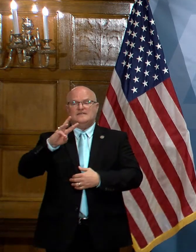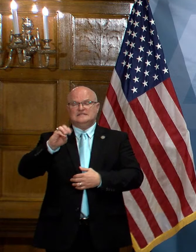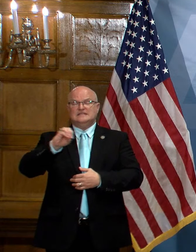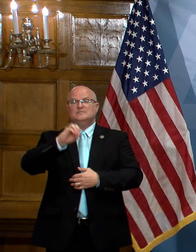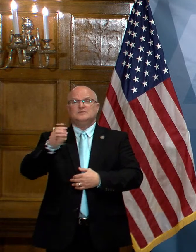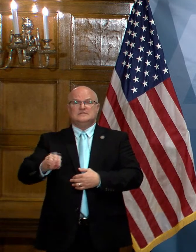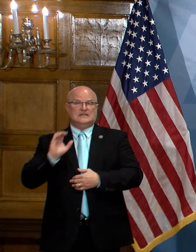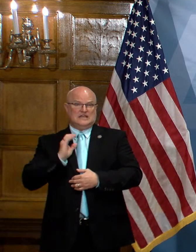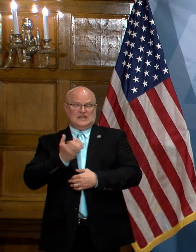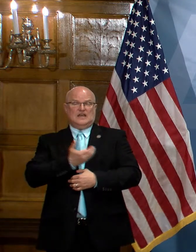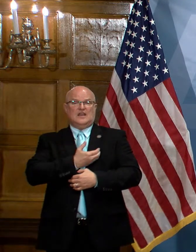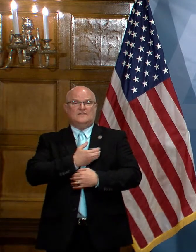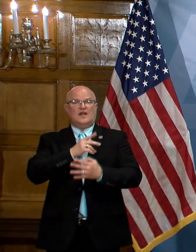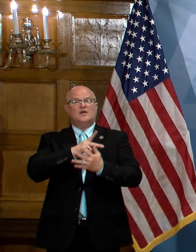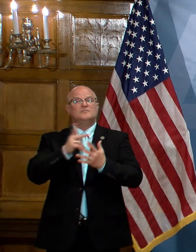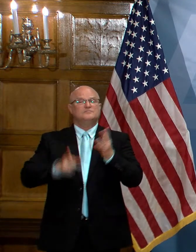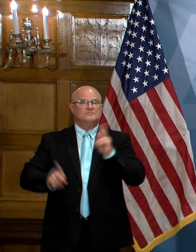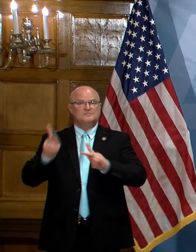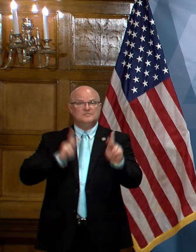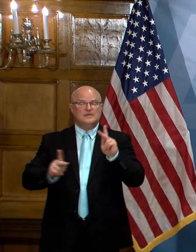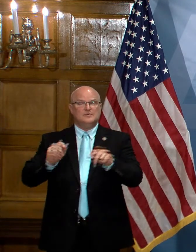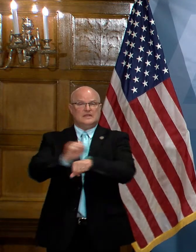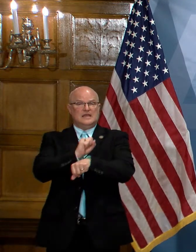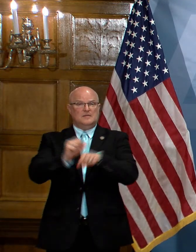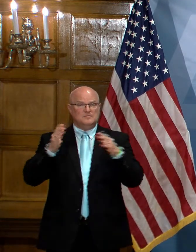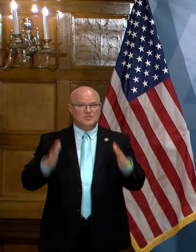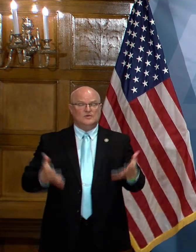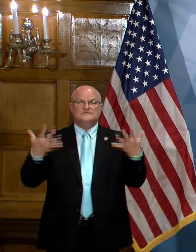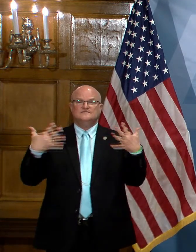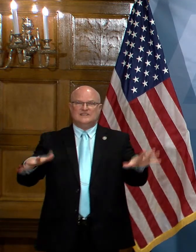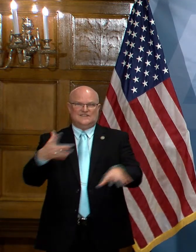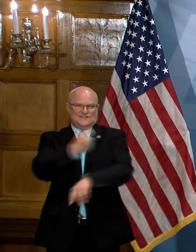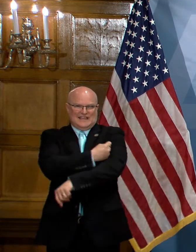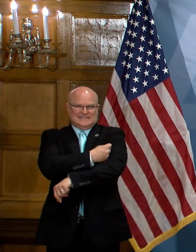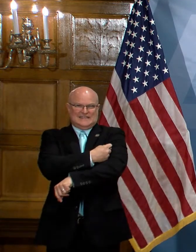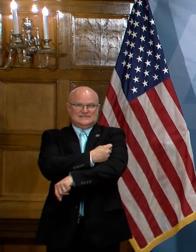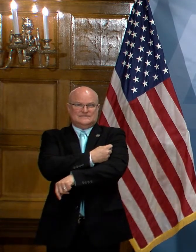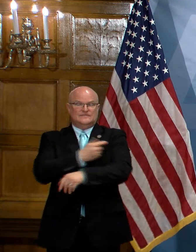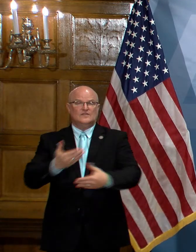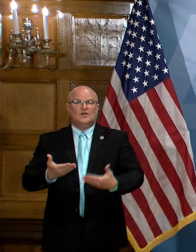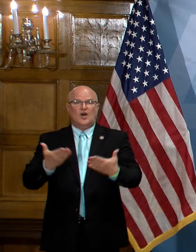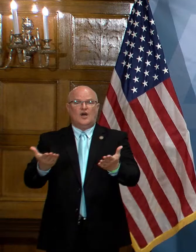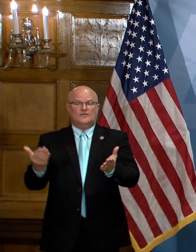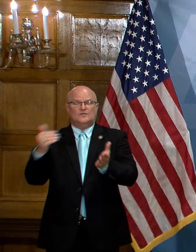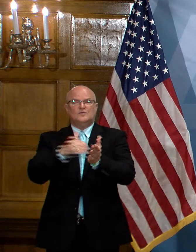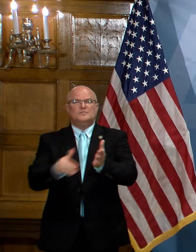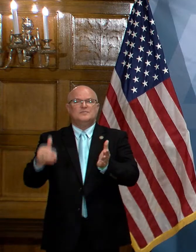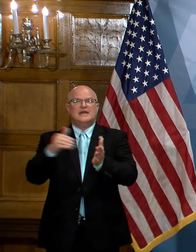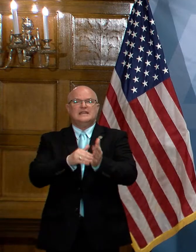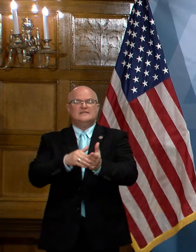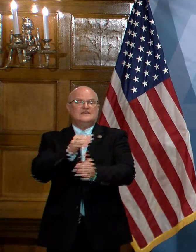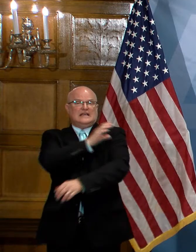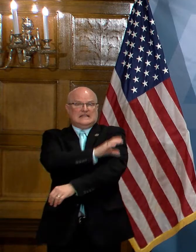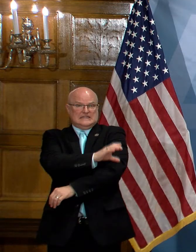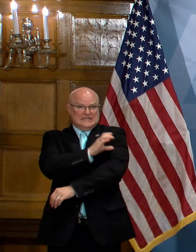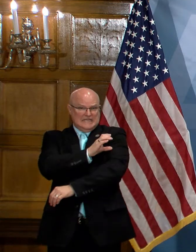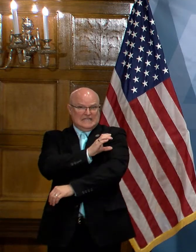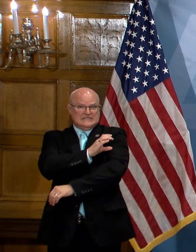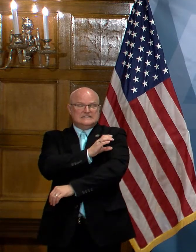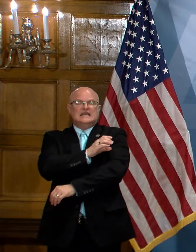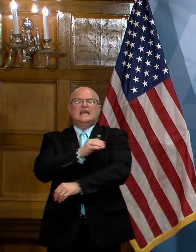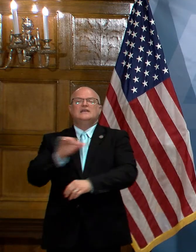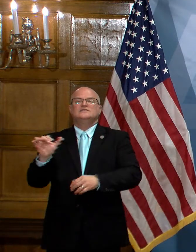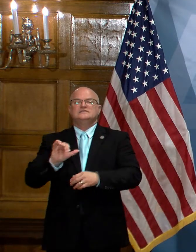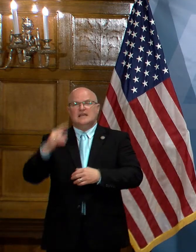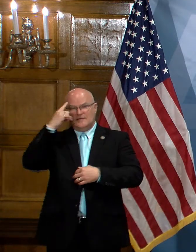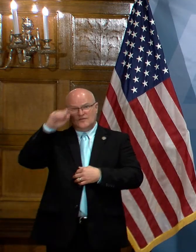60% of our population, of our employees vaccinated. We are offering repetitive vaccine clinics, and we're going to do the